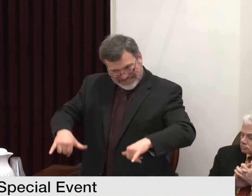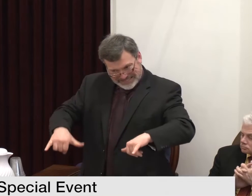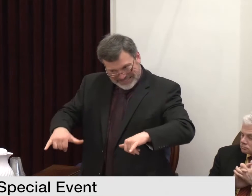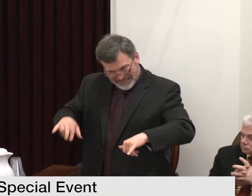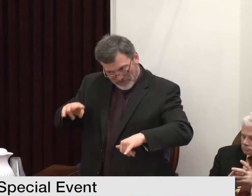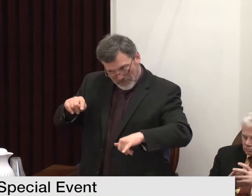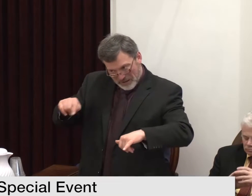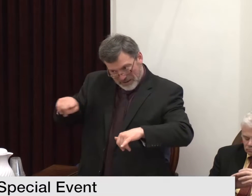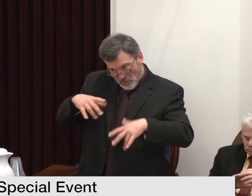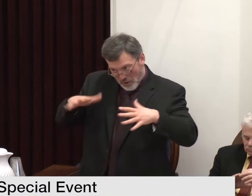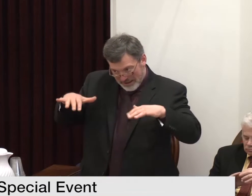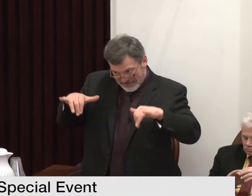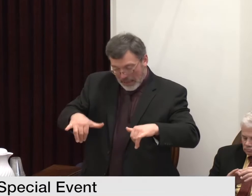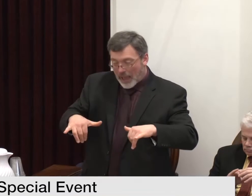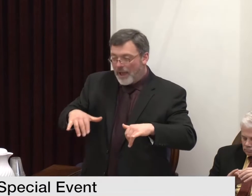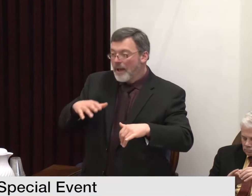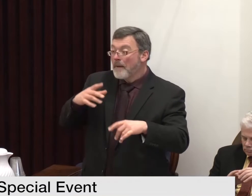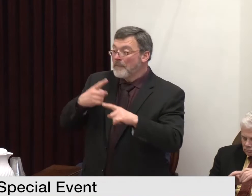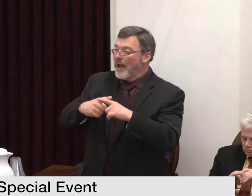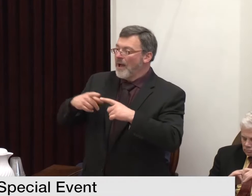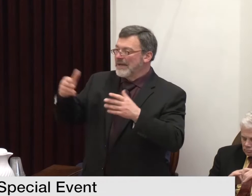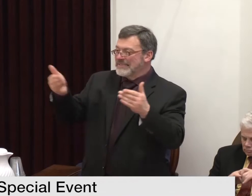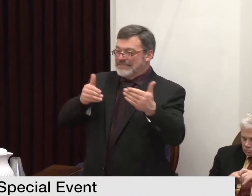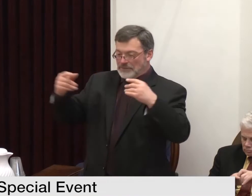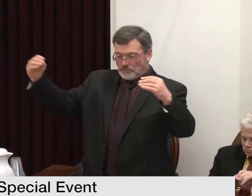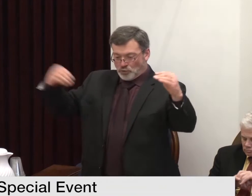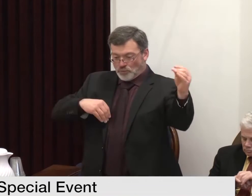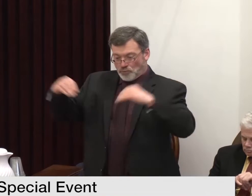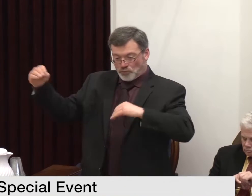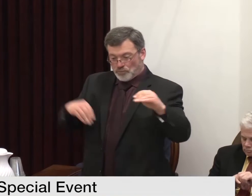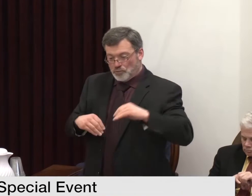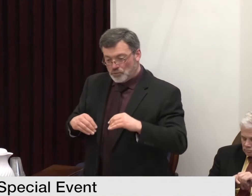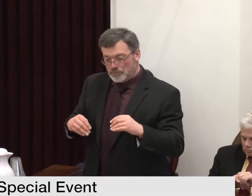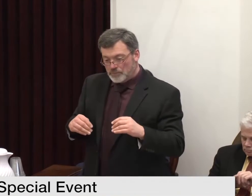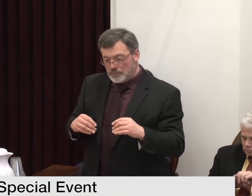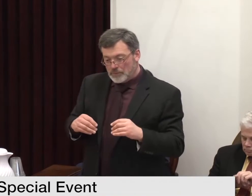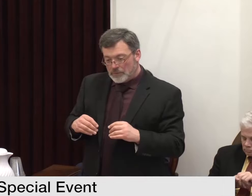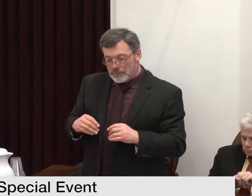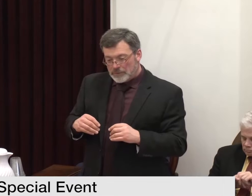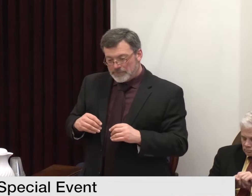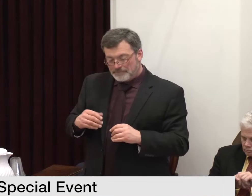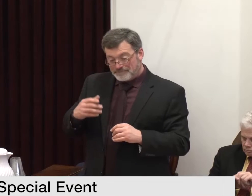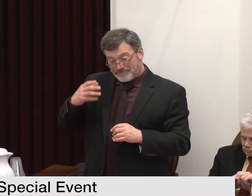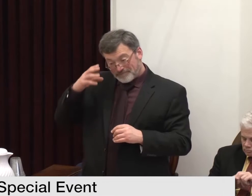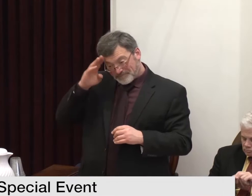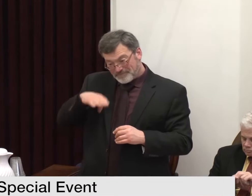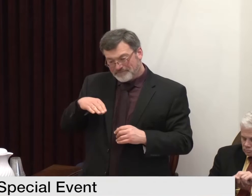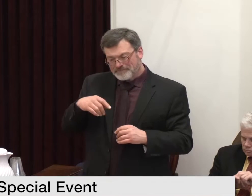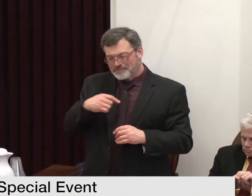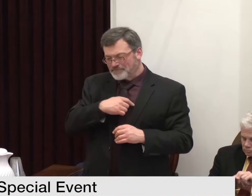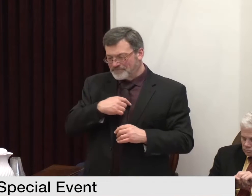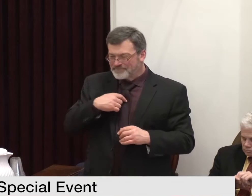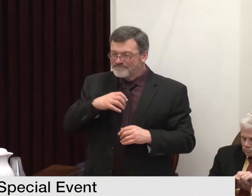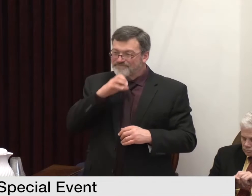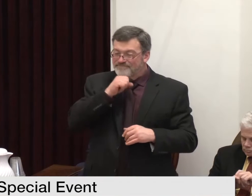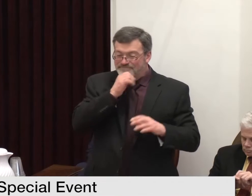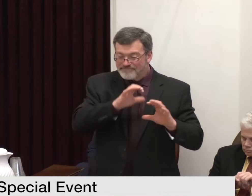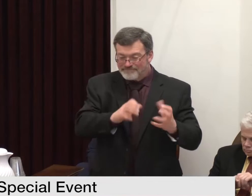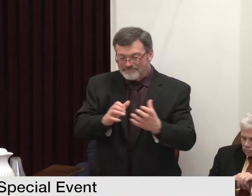trends, revitalize our communities, and restore economic equity an opportunity in every corner of the